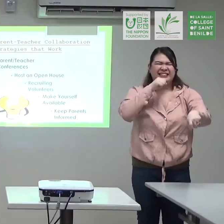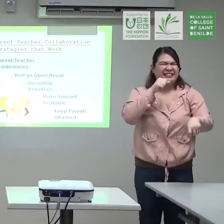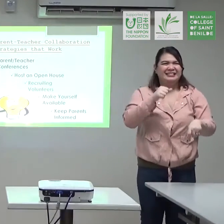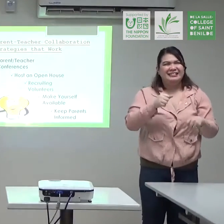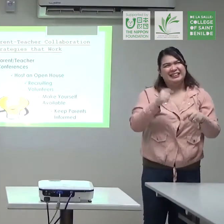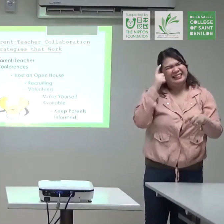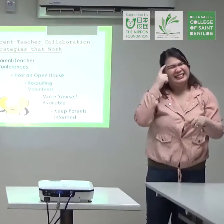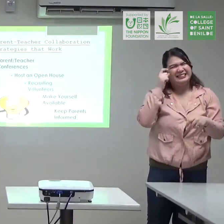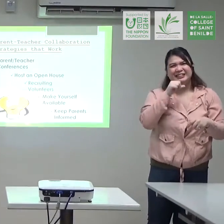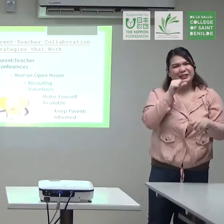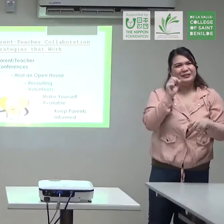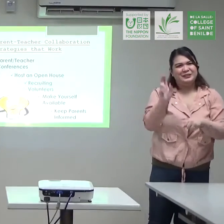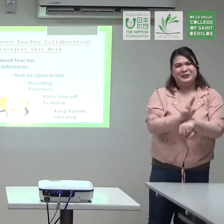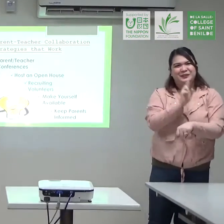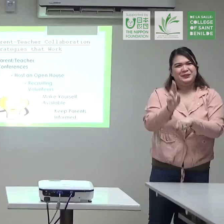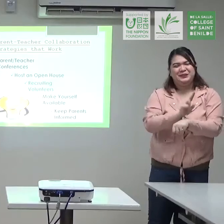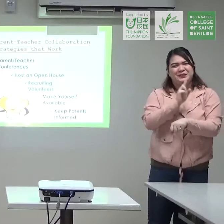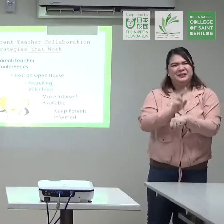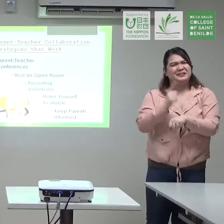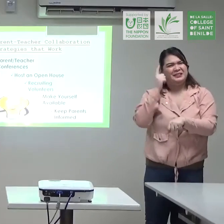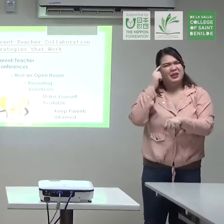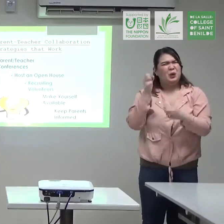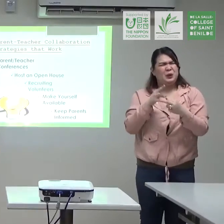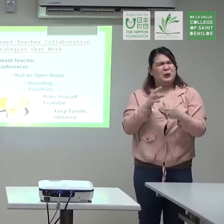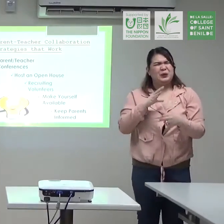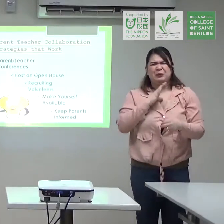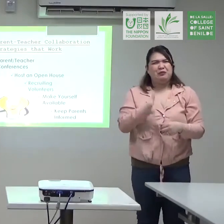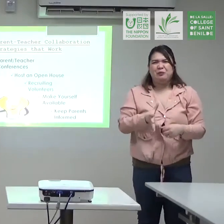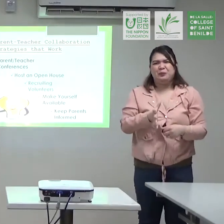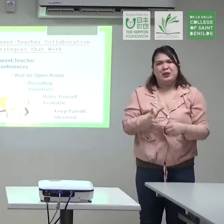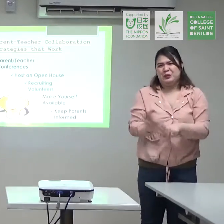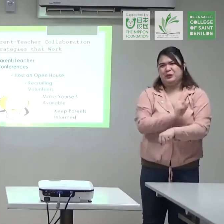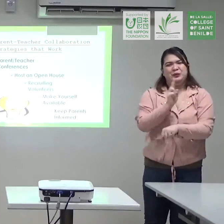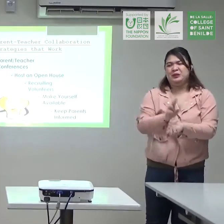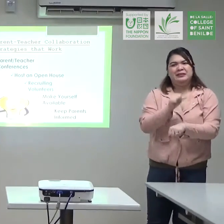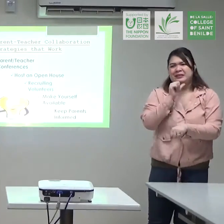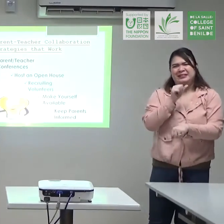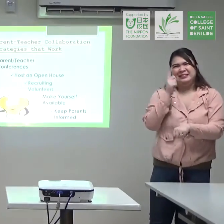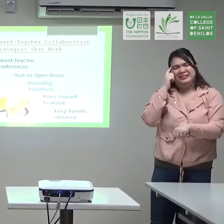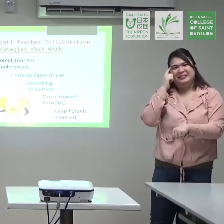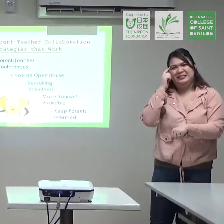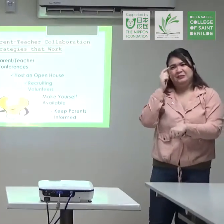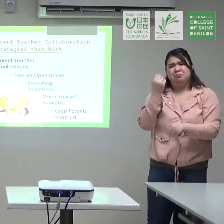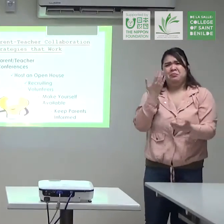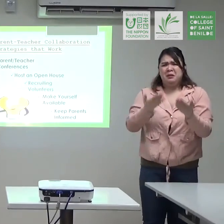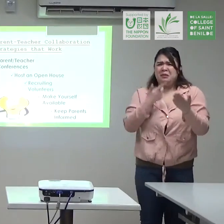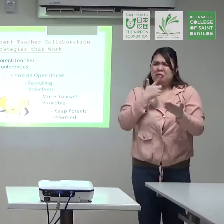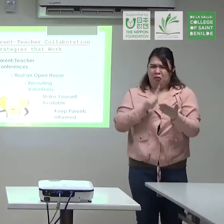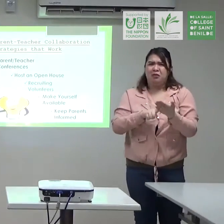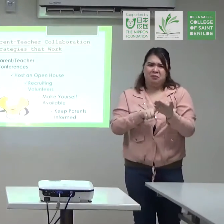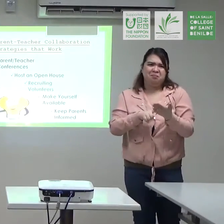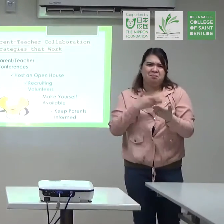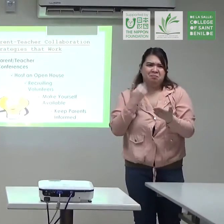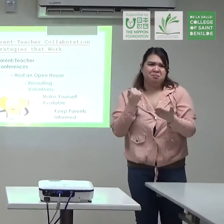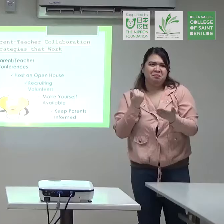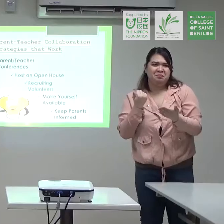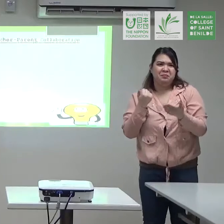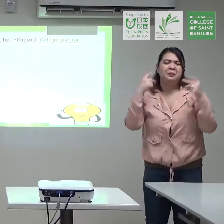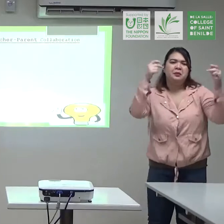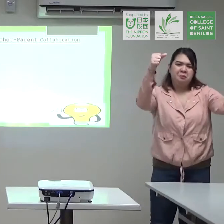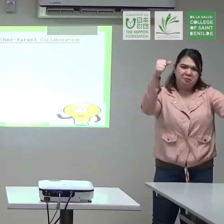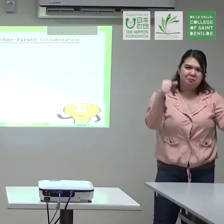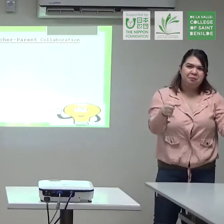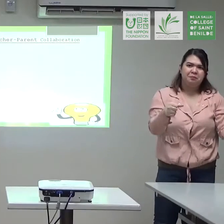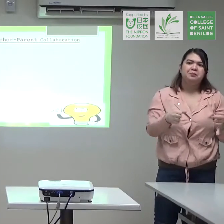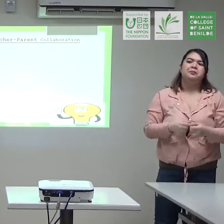it's a morally right. Siguro other ways, no? So keep parents